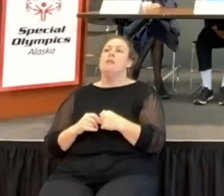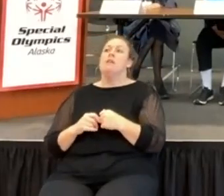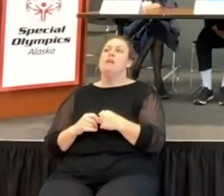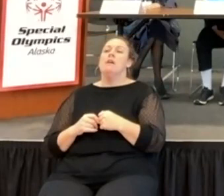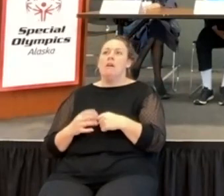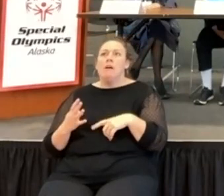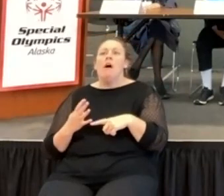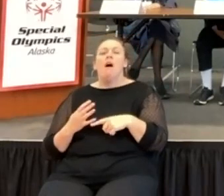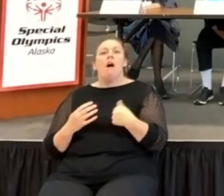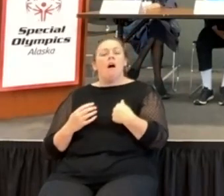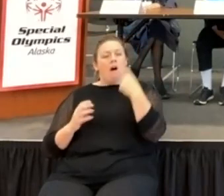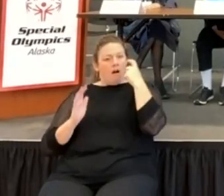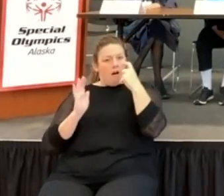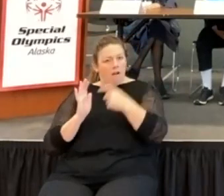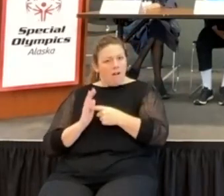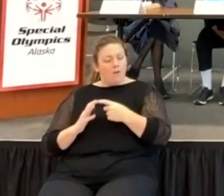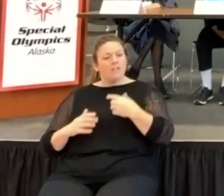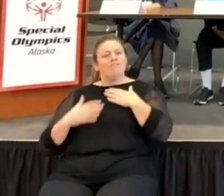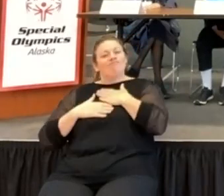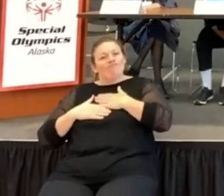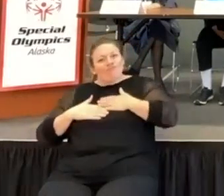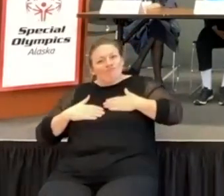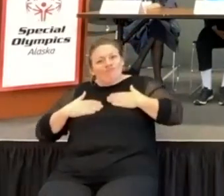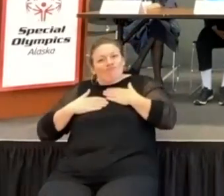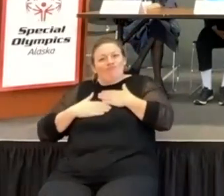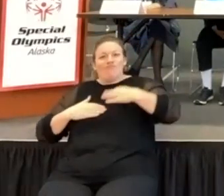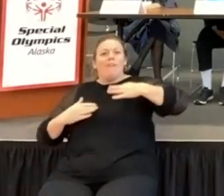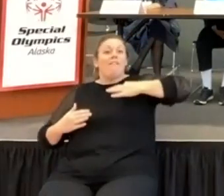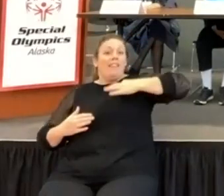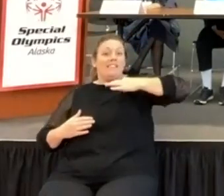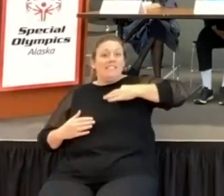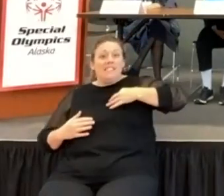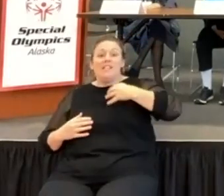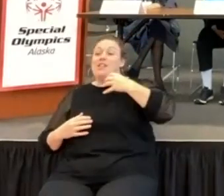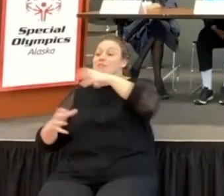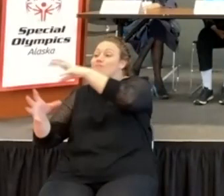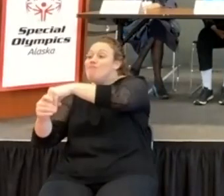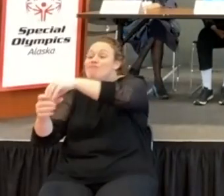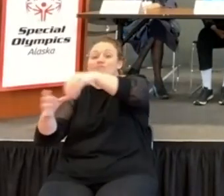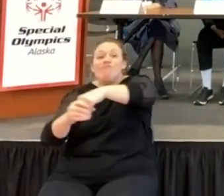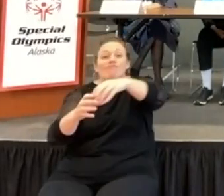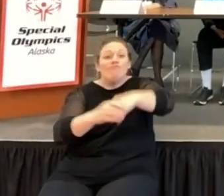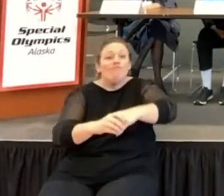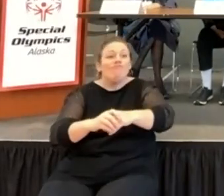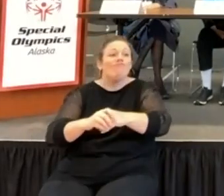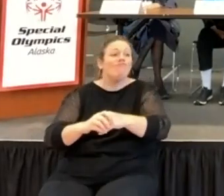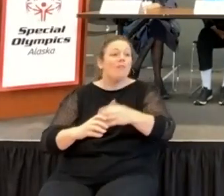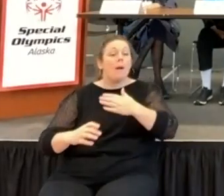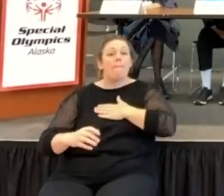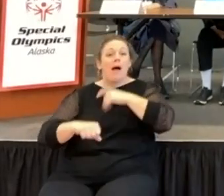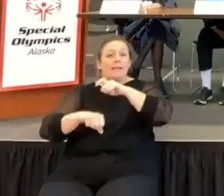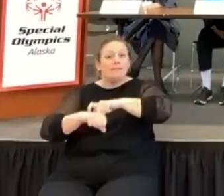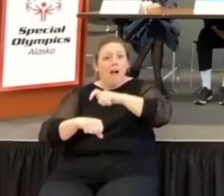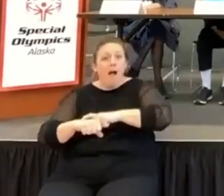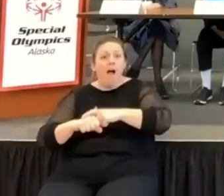found a lot of joy in volunteering. I feel that when I take whatever I can offer and give it away to